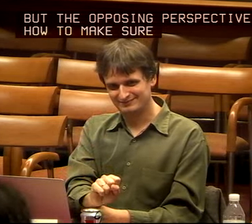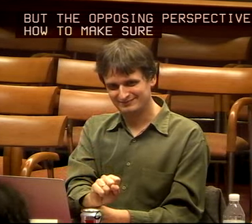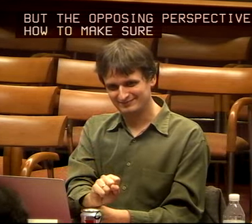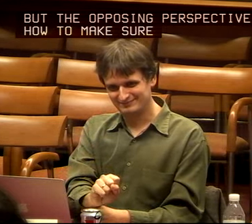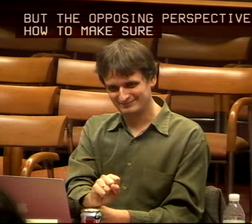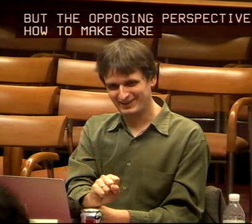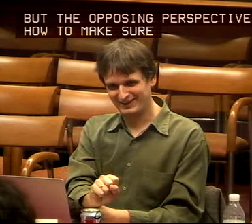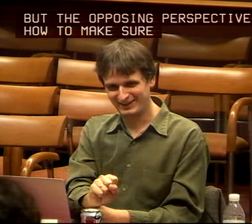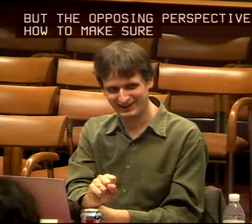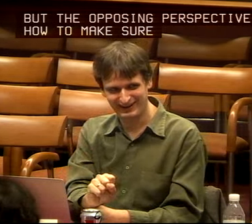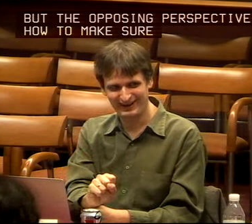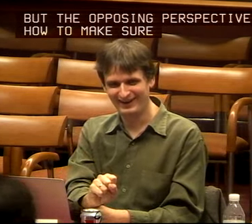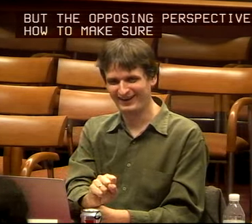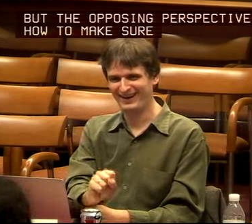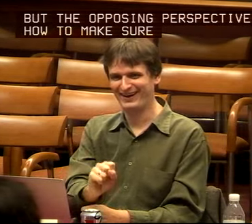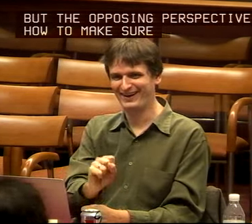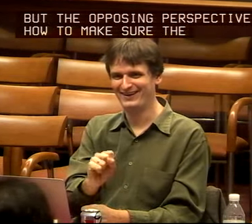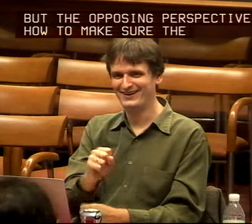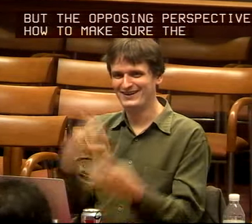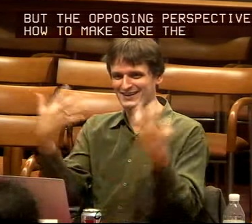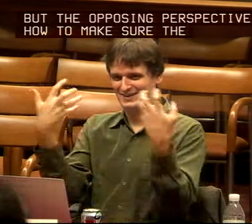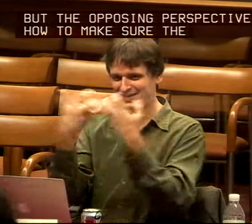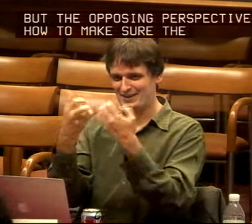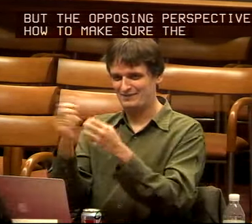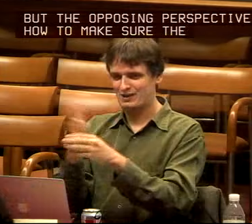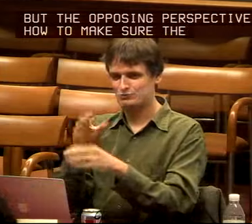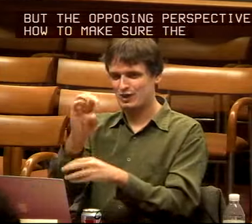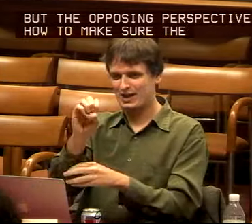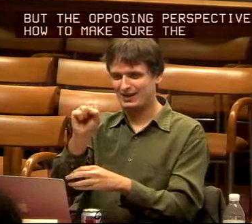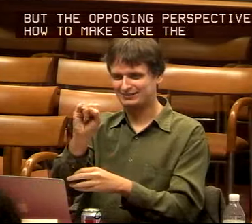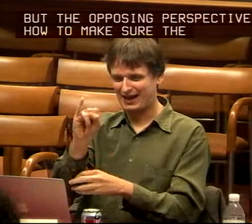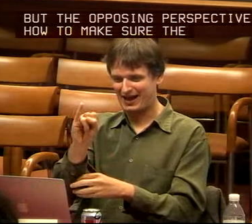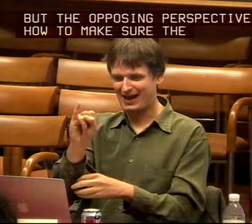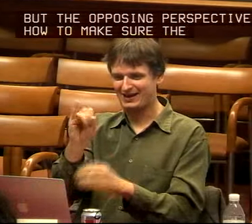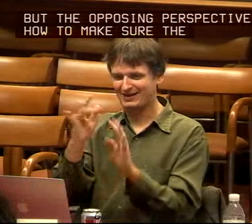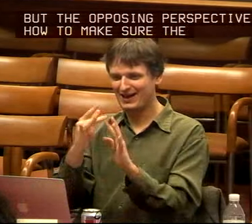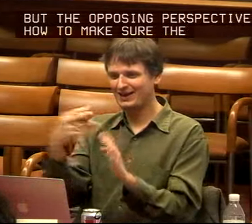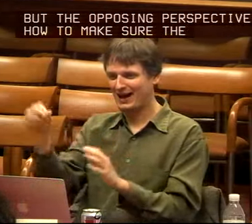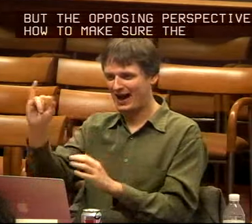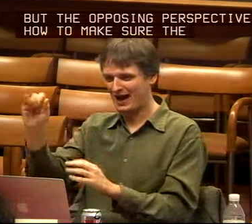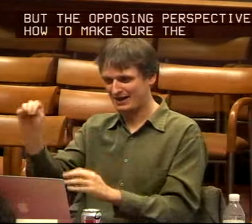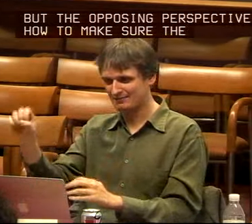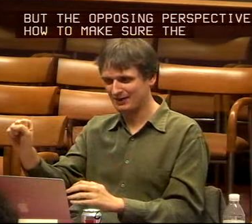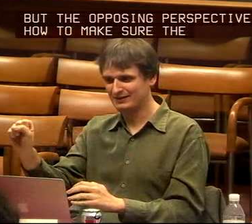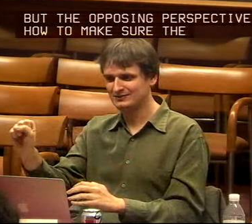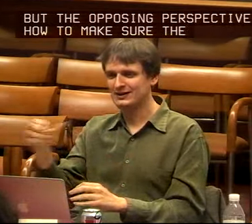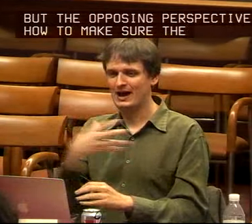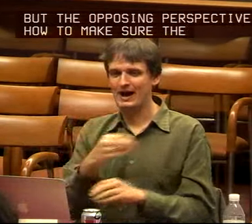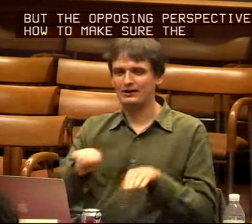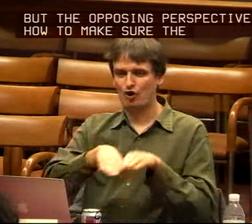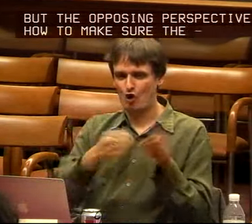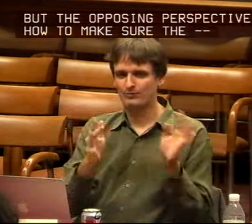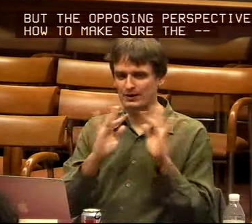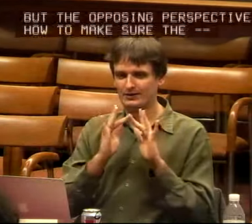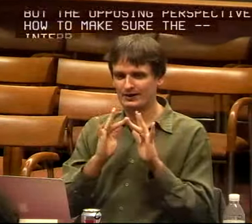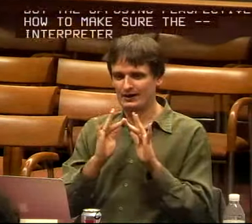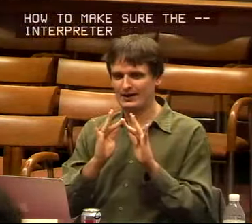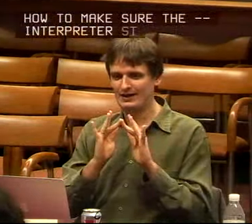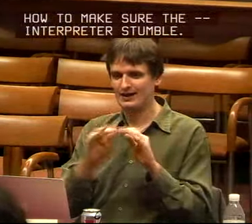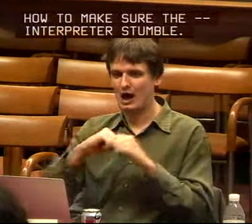ESINet. That was an interpreter stumble there. To make sure that the ESINet and the IMS